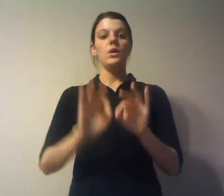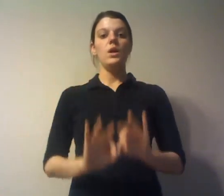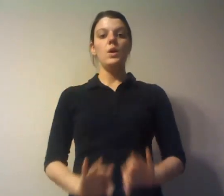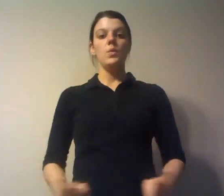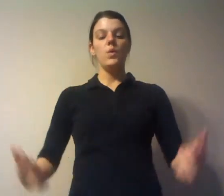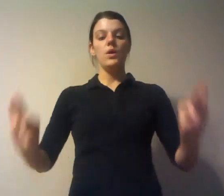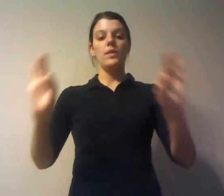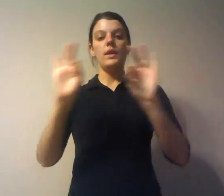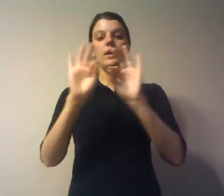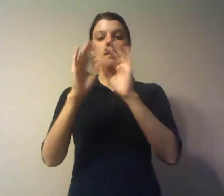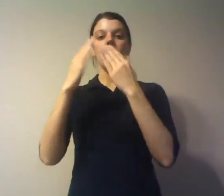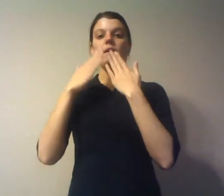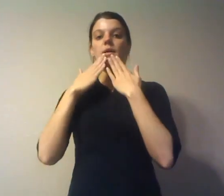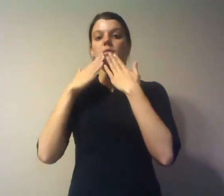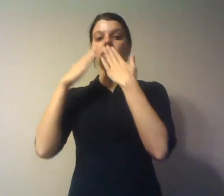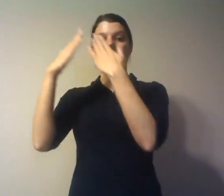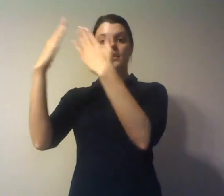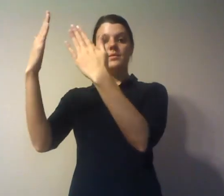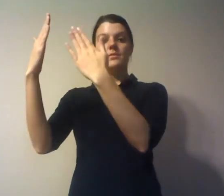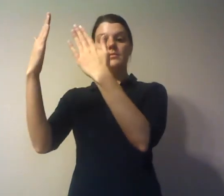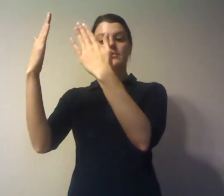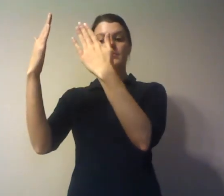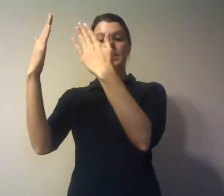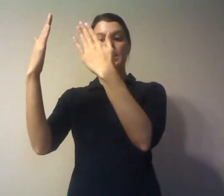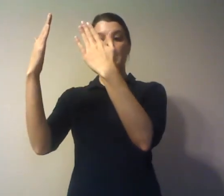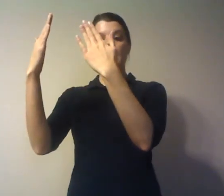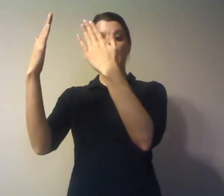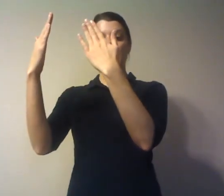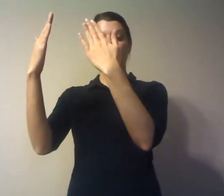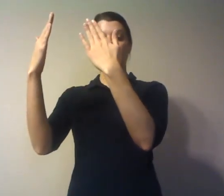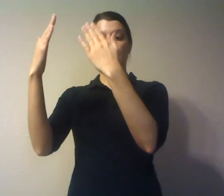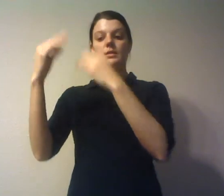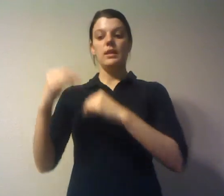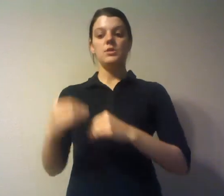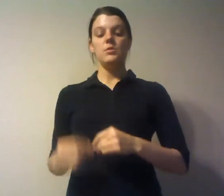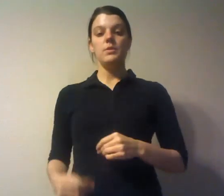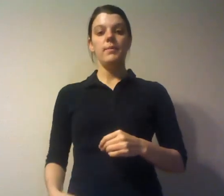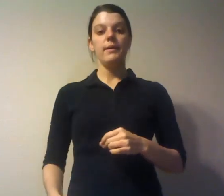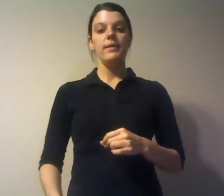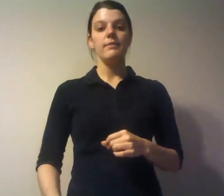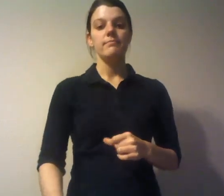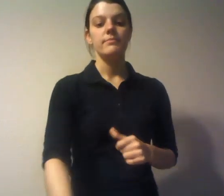you're worthy of thanks. And that should be about it.